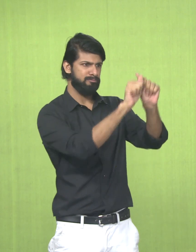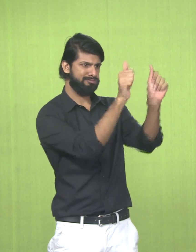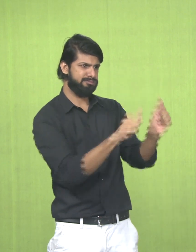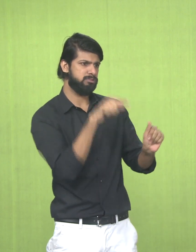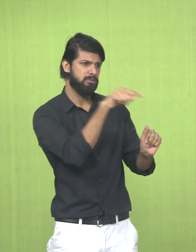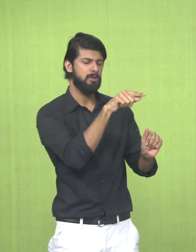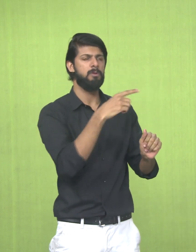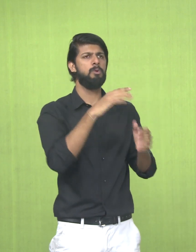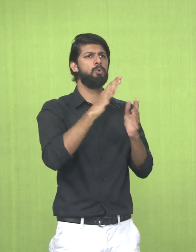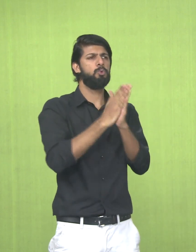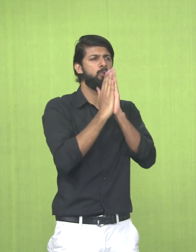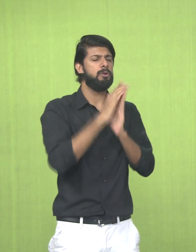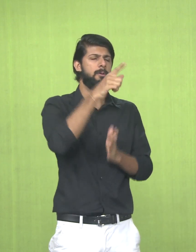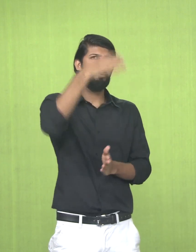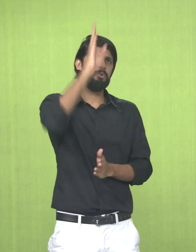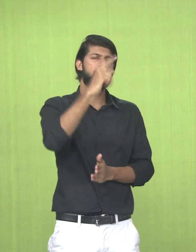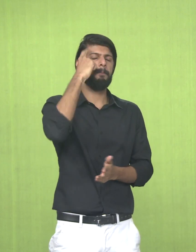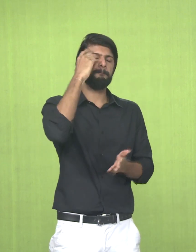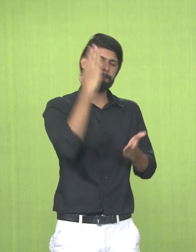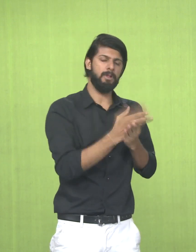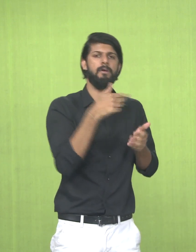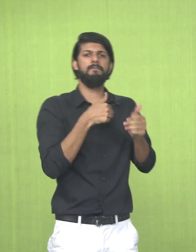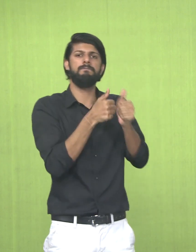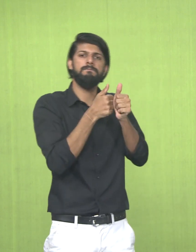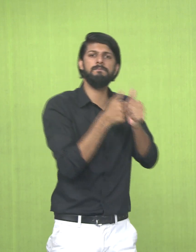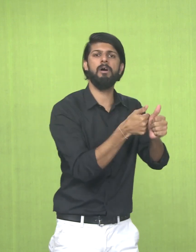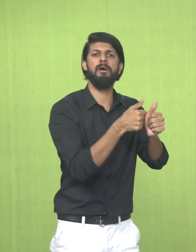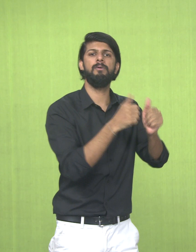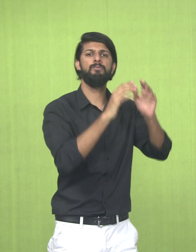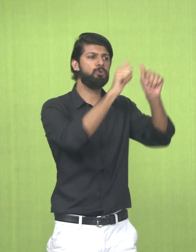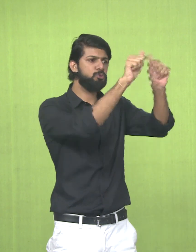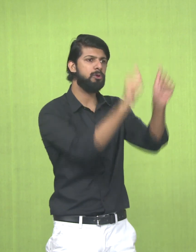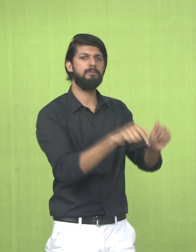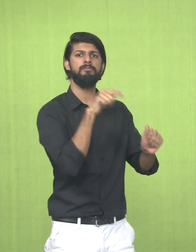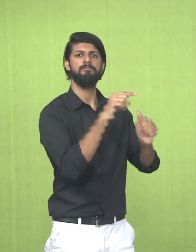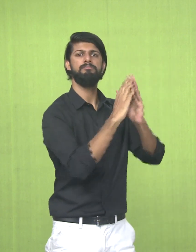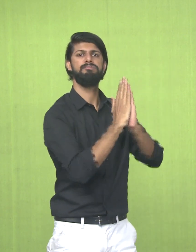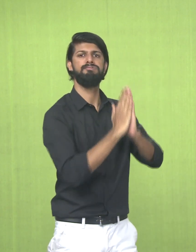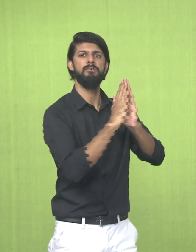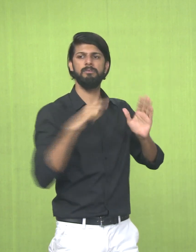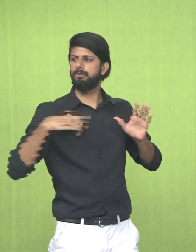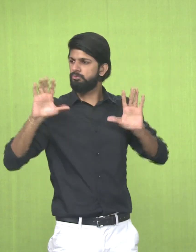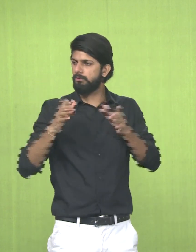the believers were divided into two sects. The Mahayana believed that Lord Buddha was a